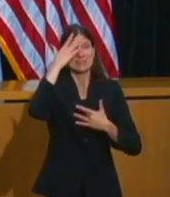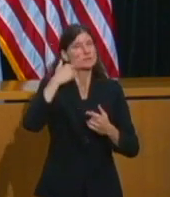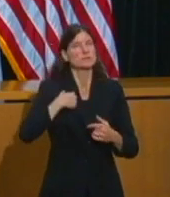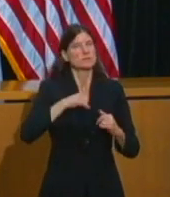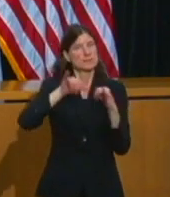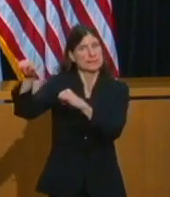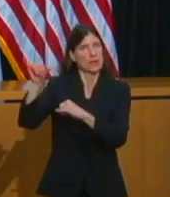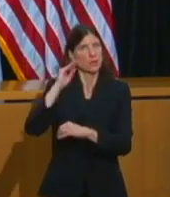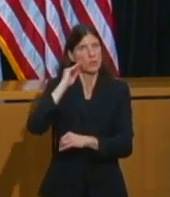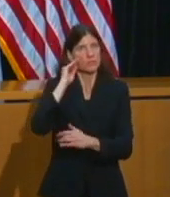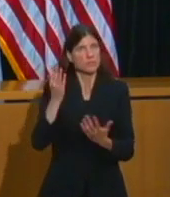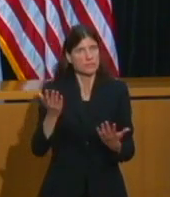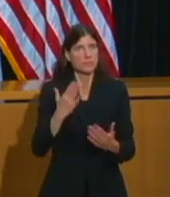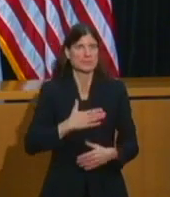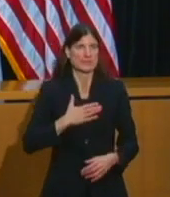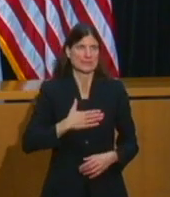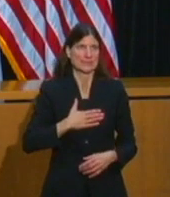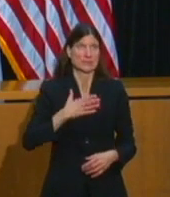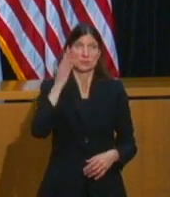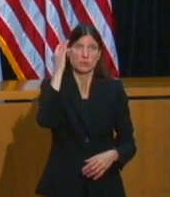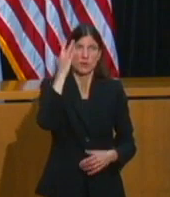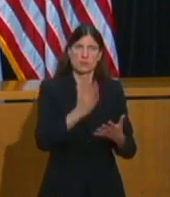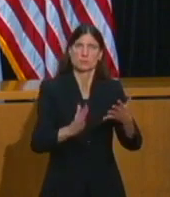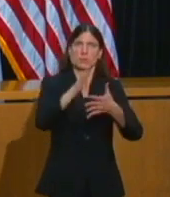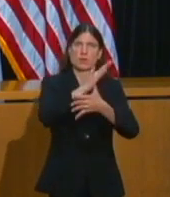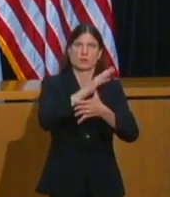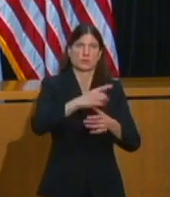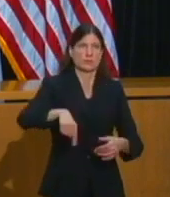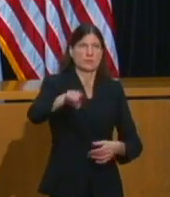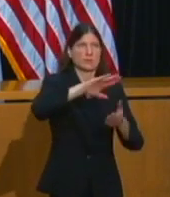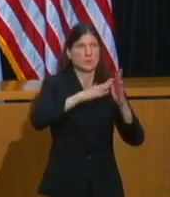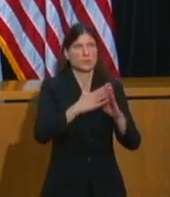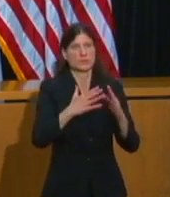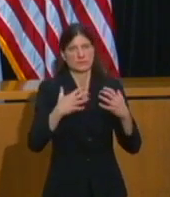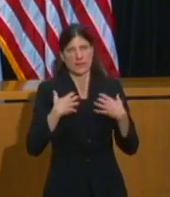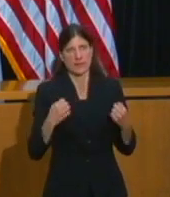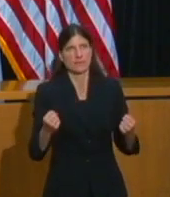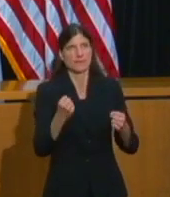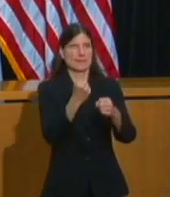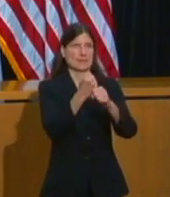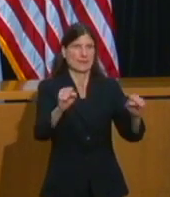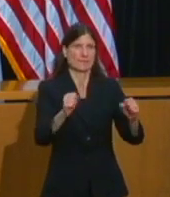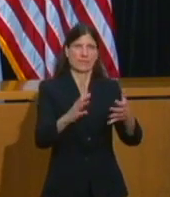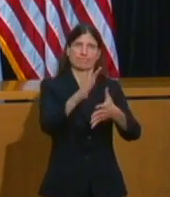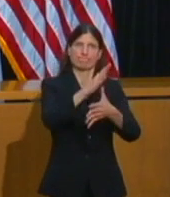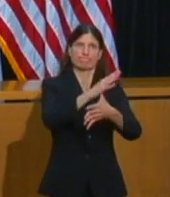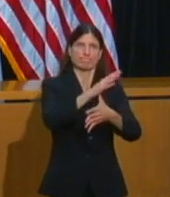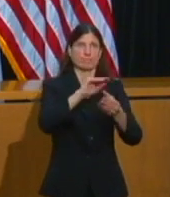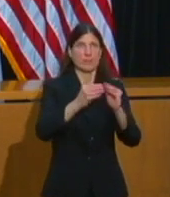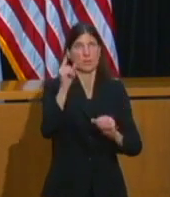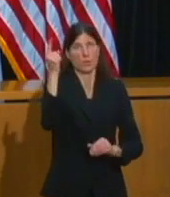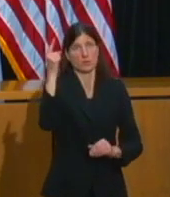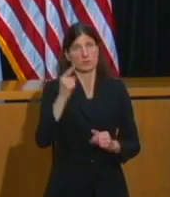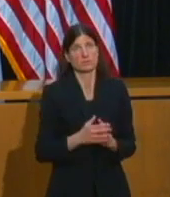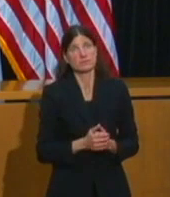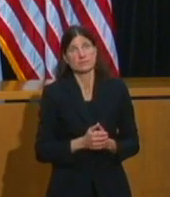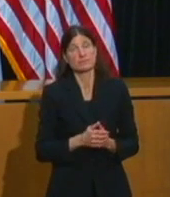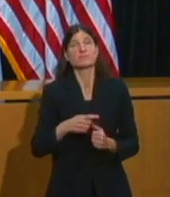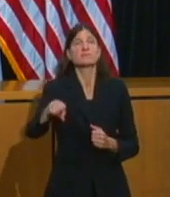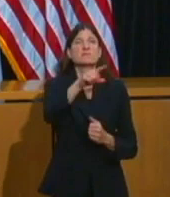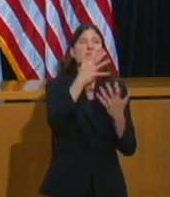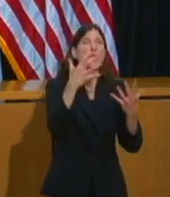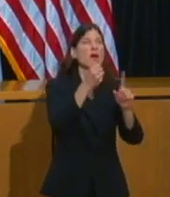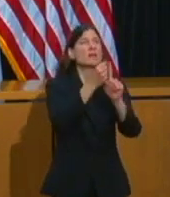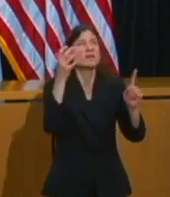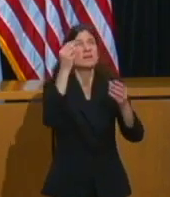door to shop. Once again, retail owners and operators should visit mass.gov reopening to review the full standards